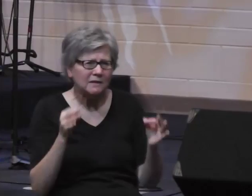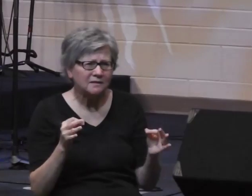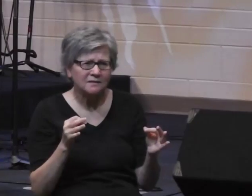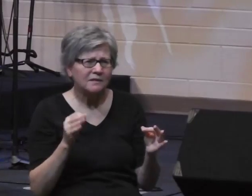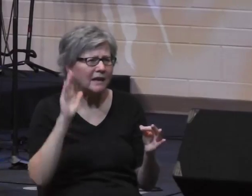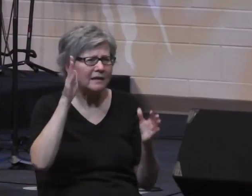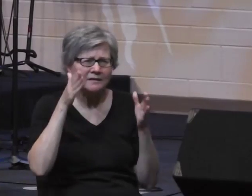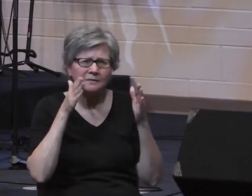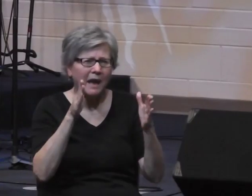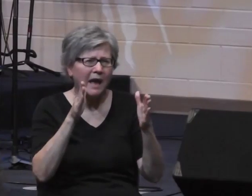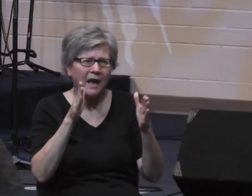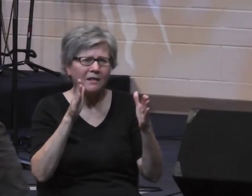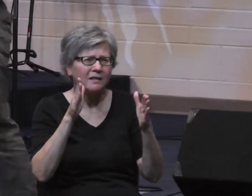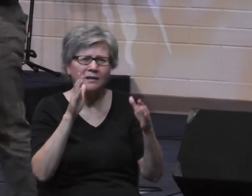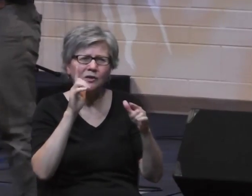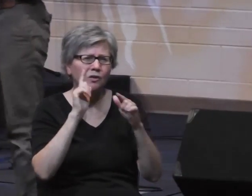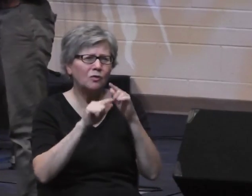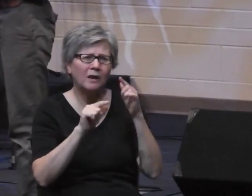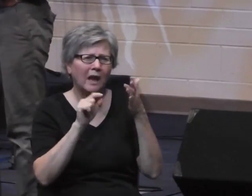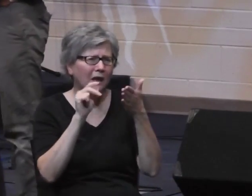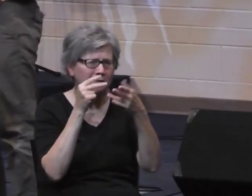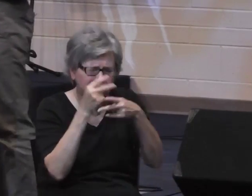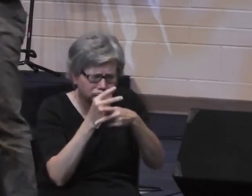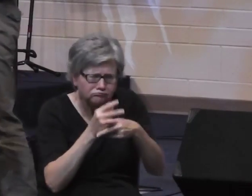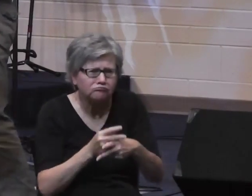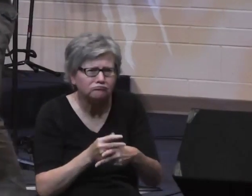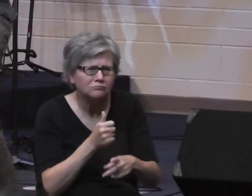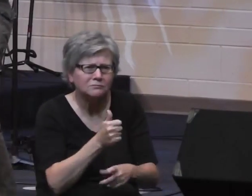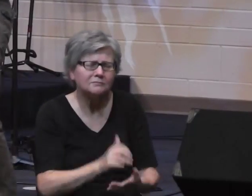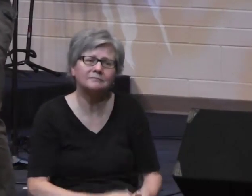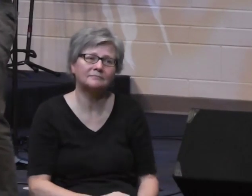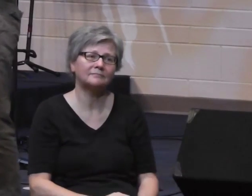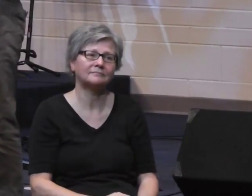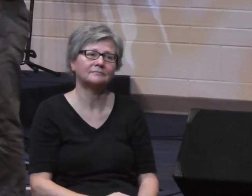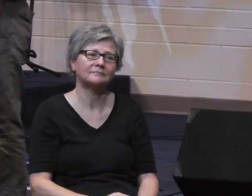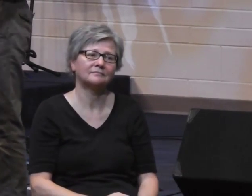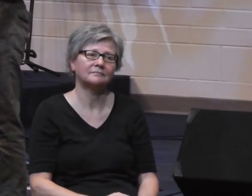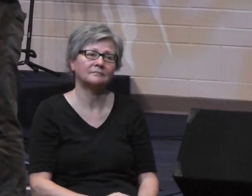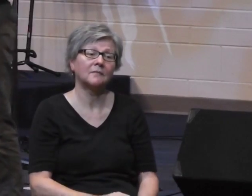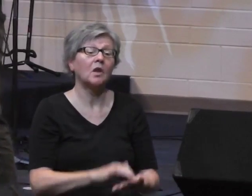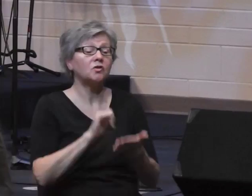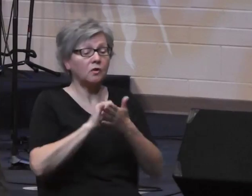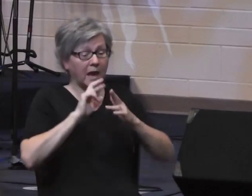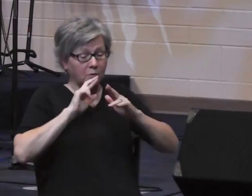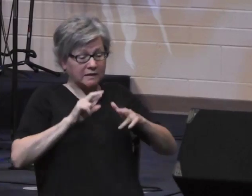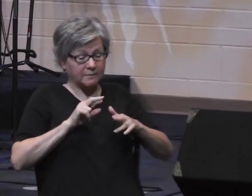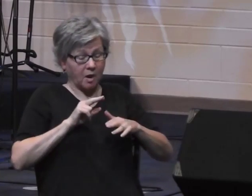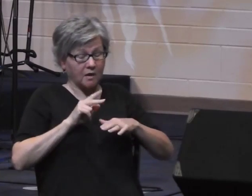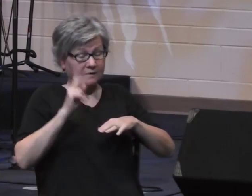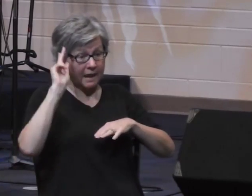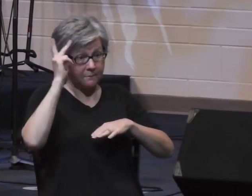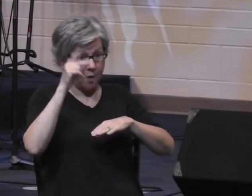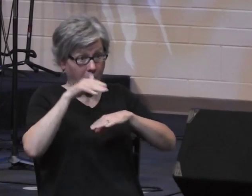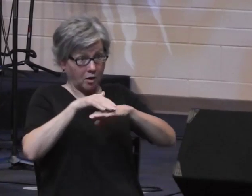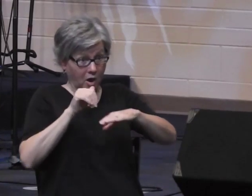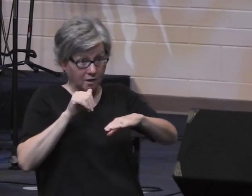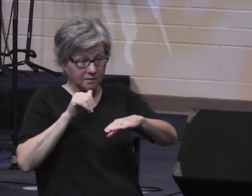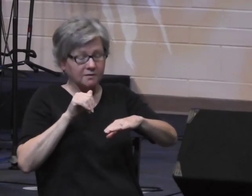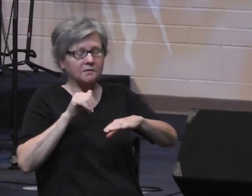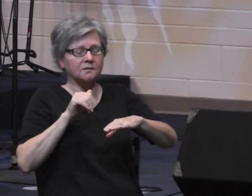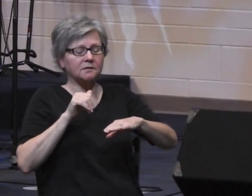paths beyond tracing out. So this response that Paul's going to call us to is only a valid